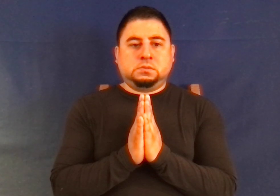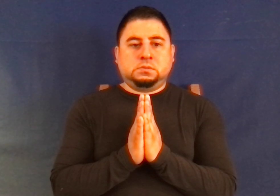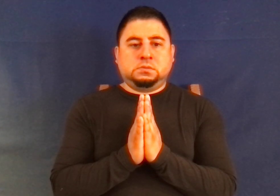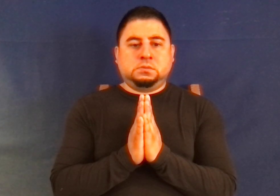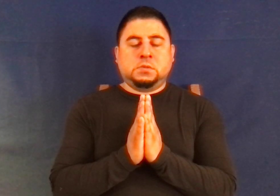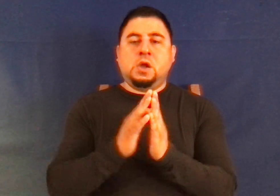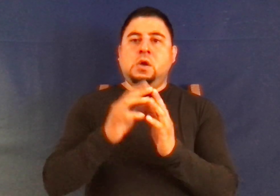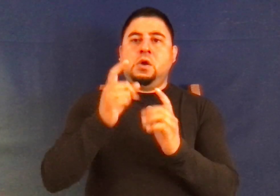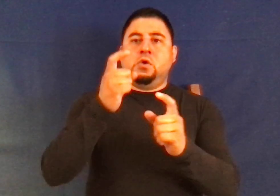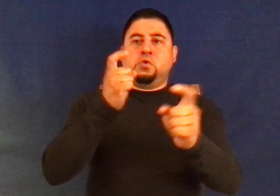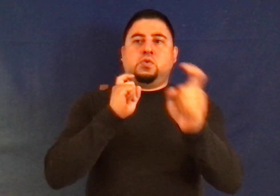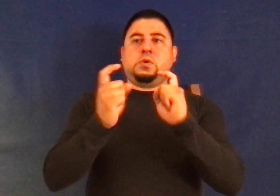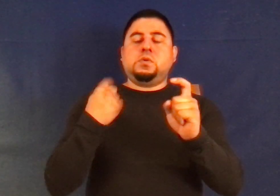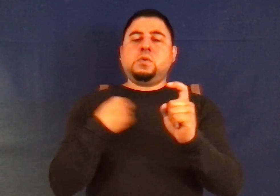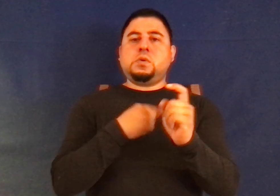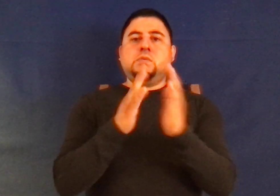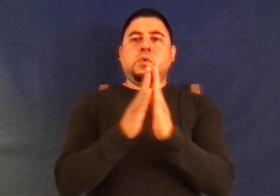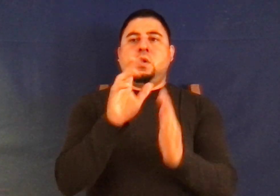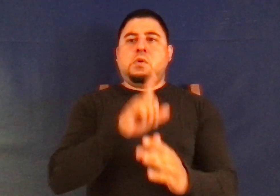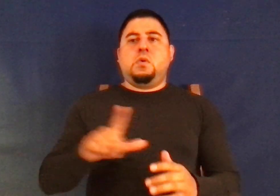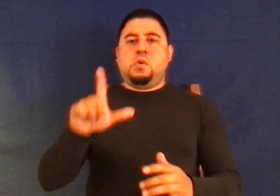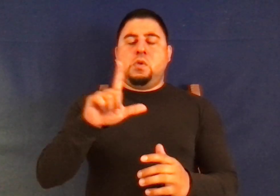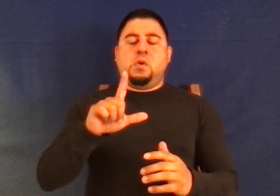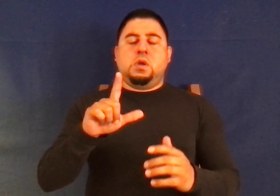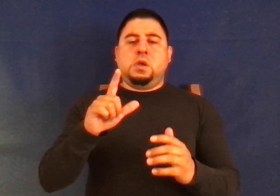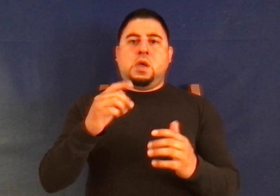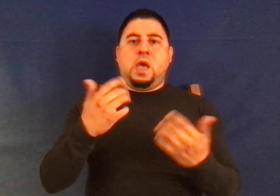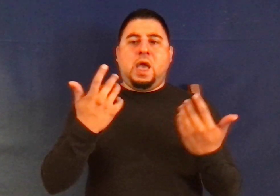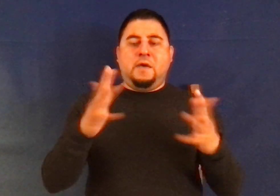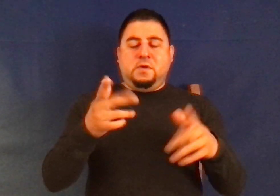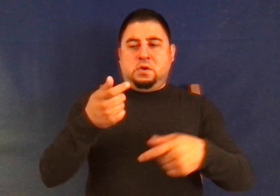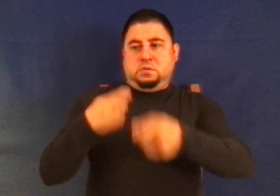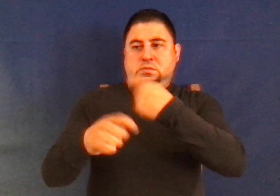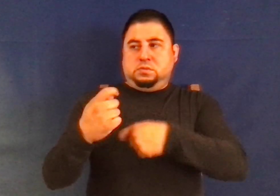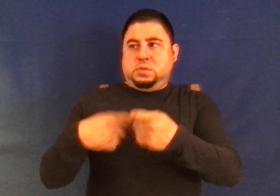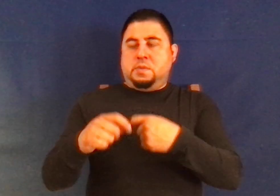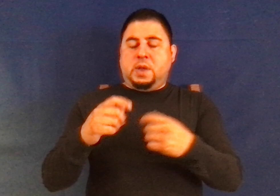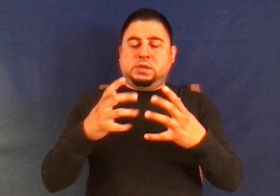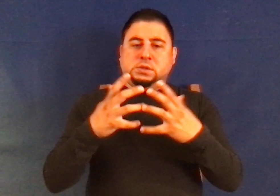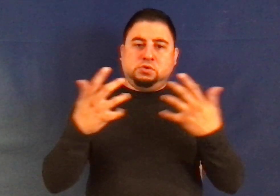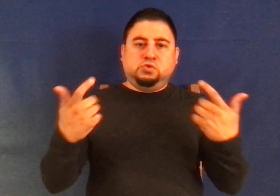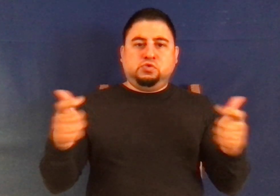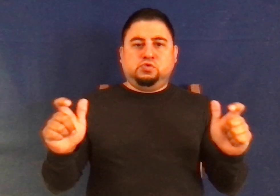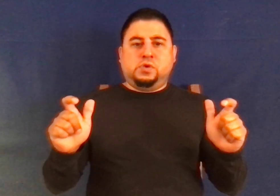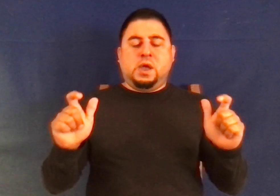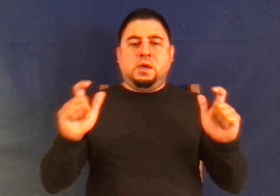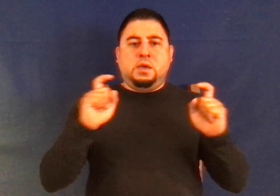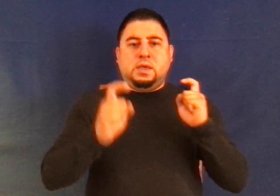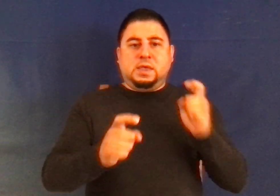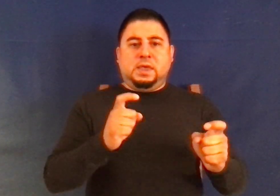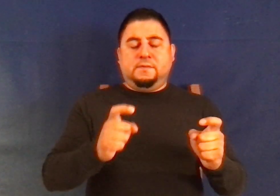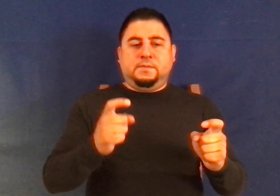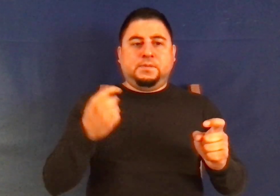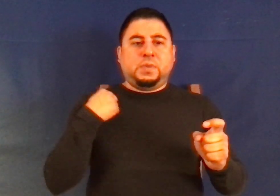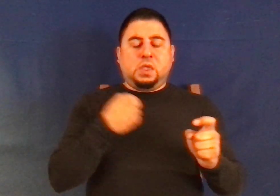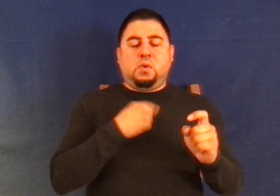Grant, we pray, O Lord, that having been replenished by such great gifts, we may gain the prize